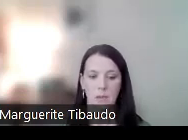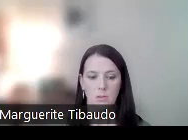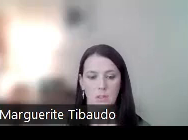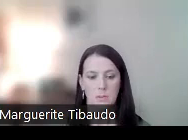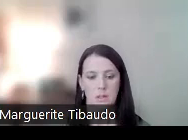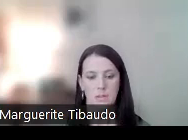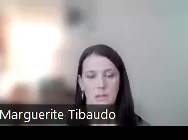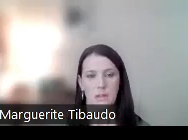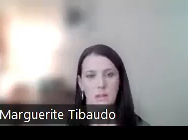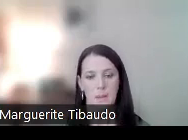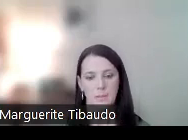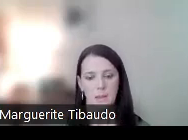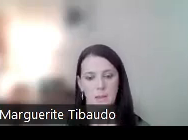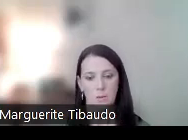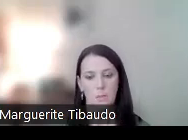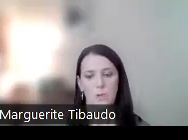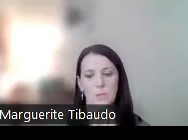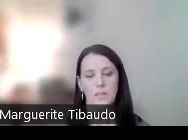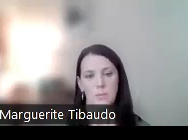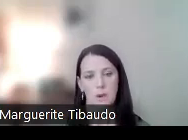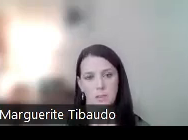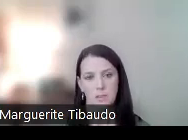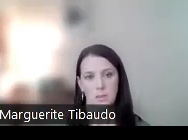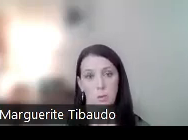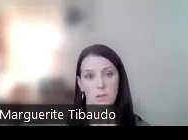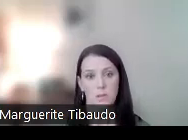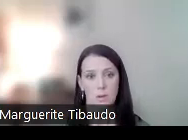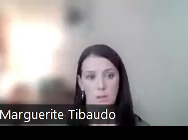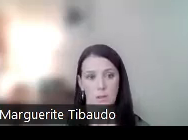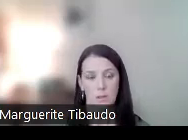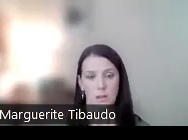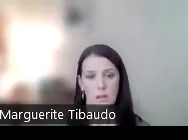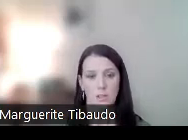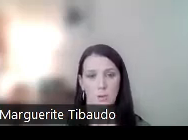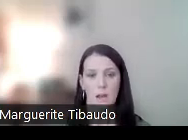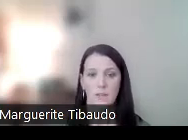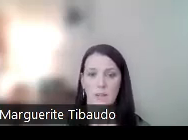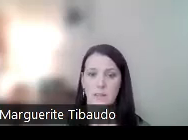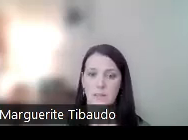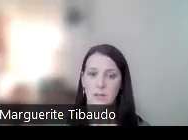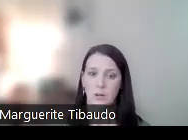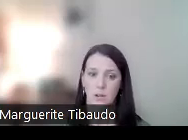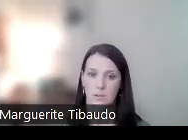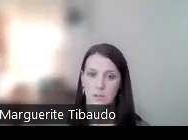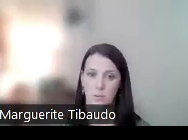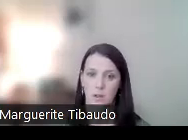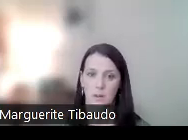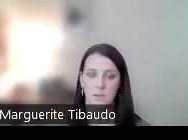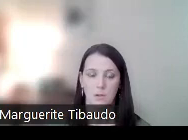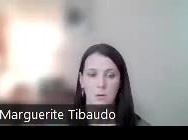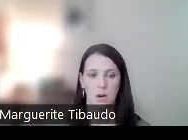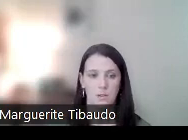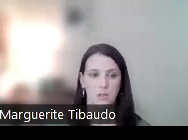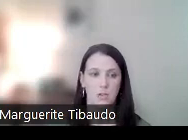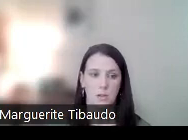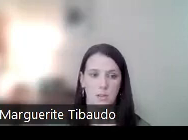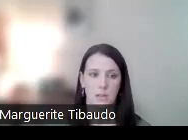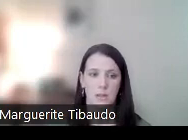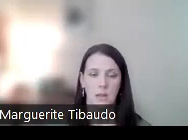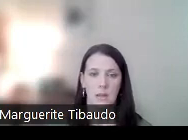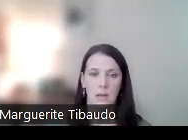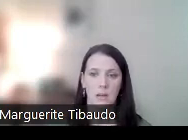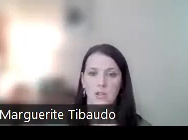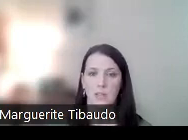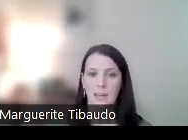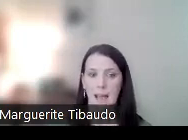CVI may also experience dyskinetopsia, where movement is processed more slowly. So we have to consider all this when it comes to our